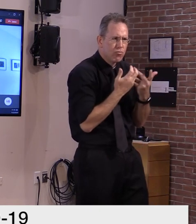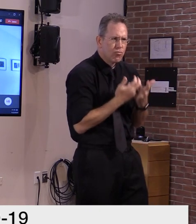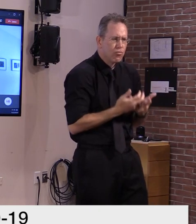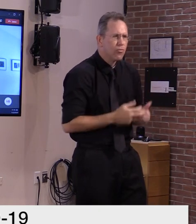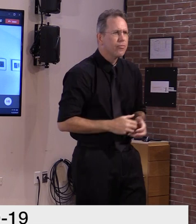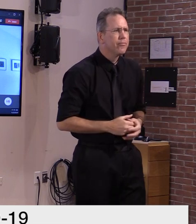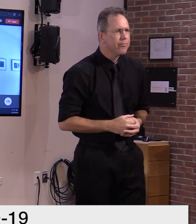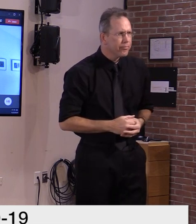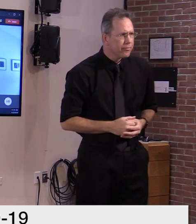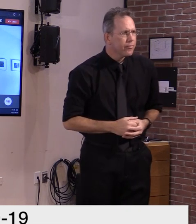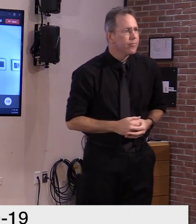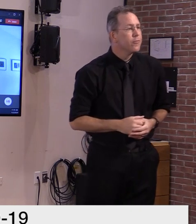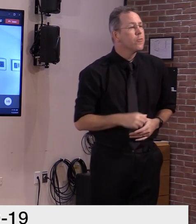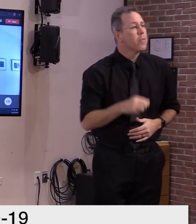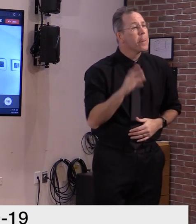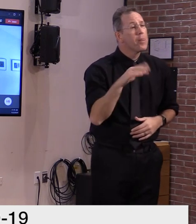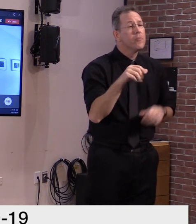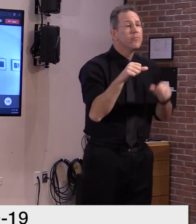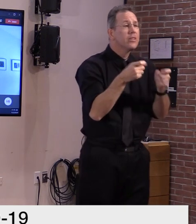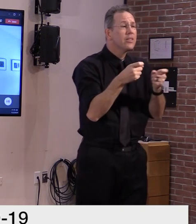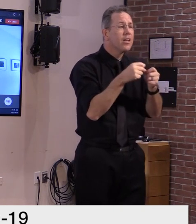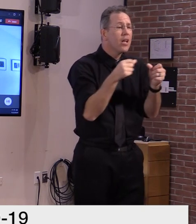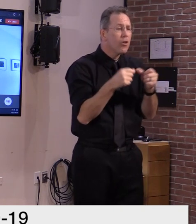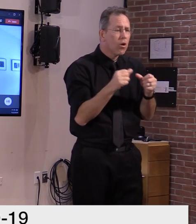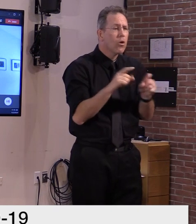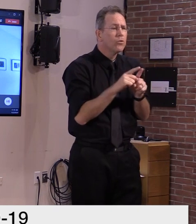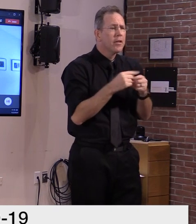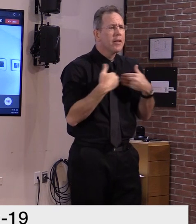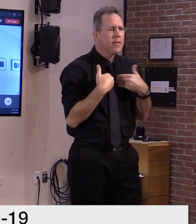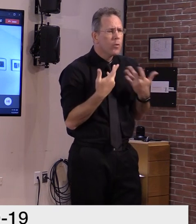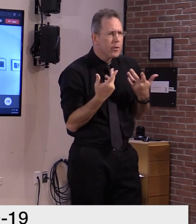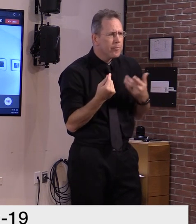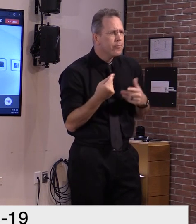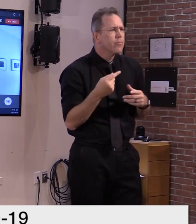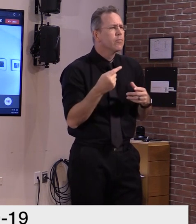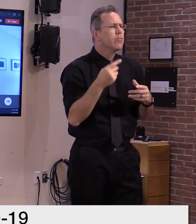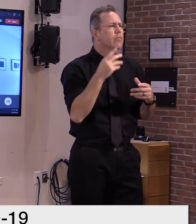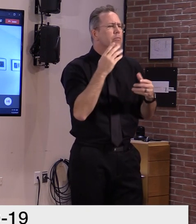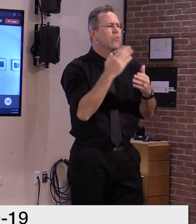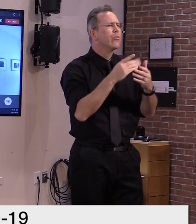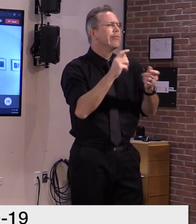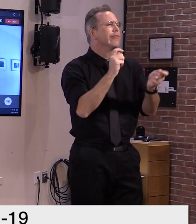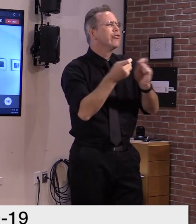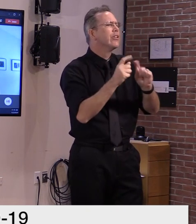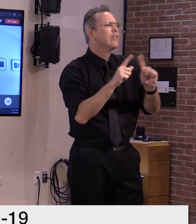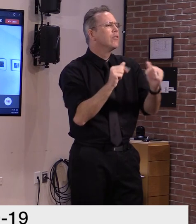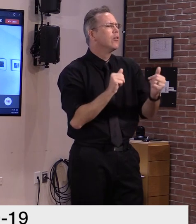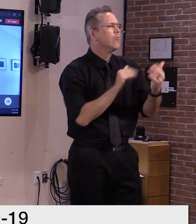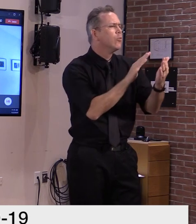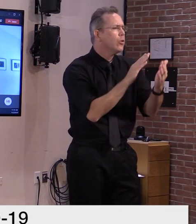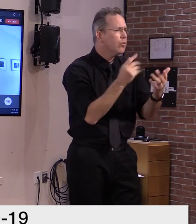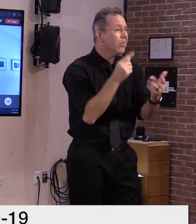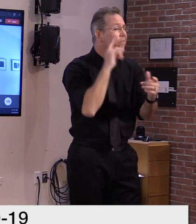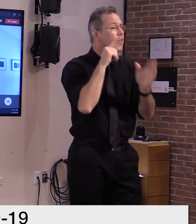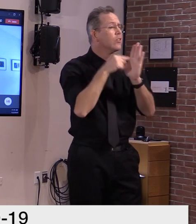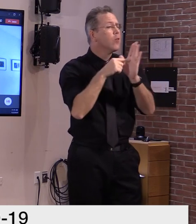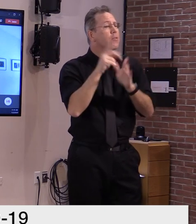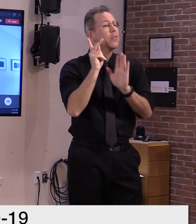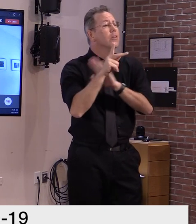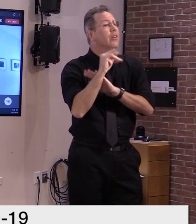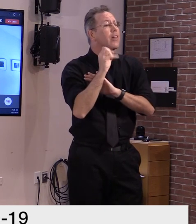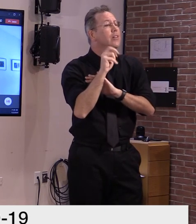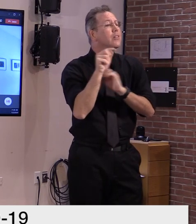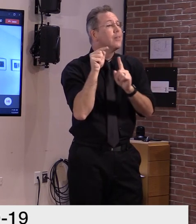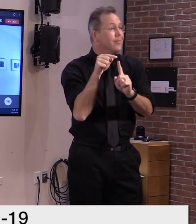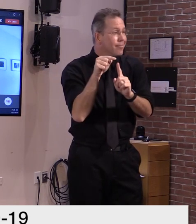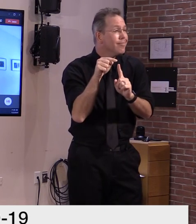have already started changing the way they're doing things. Look at Killington. Killington has prided itself for decades on being